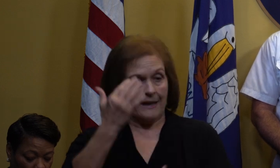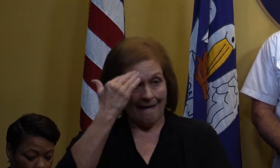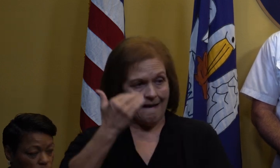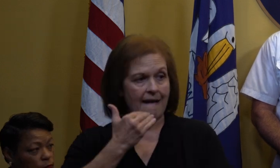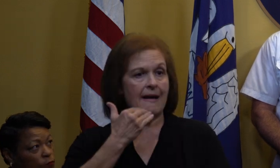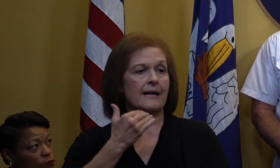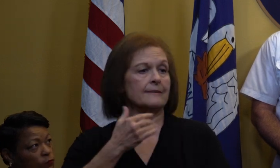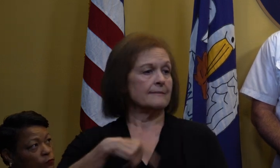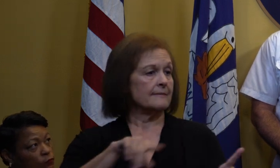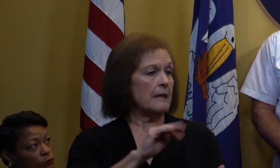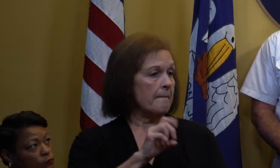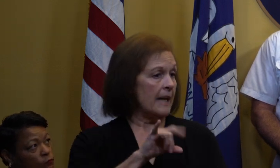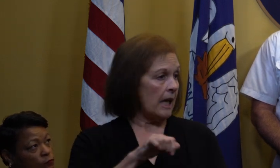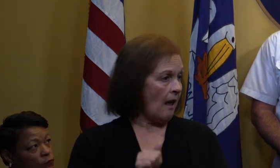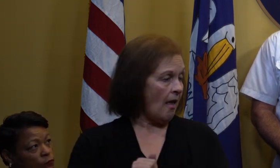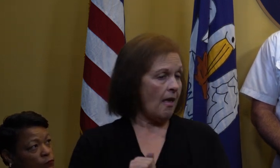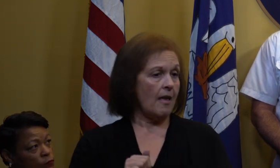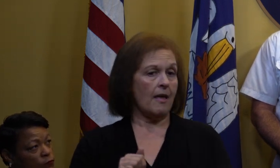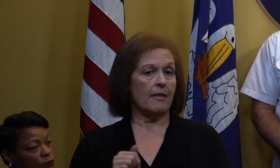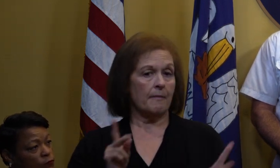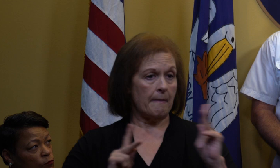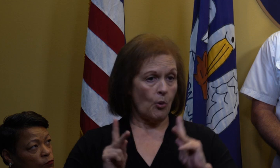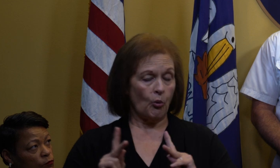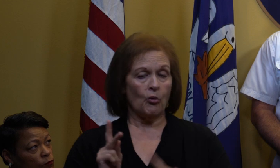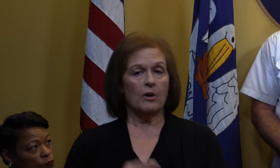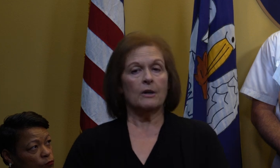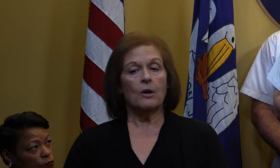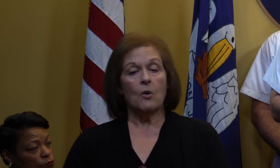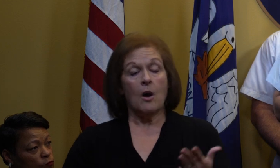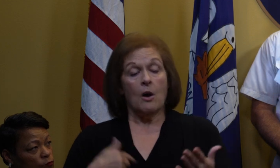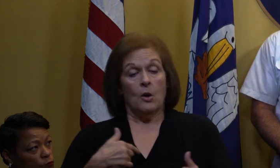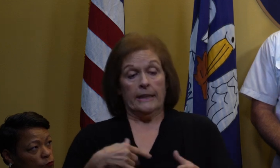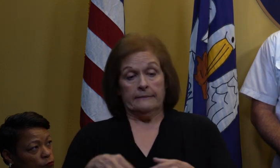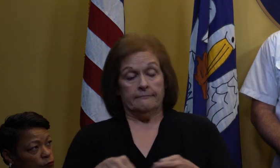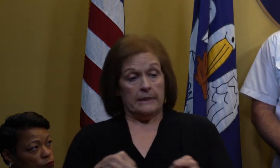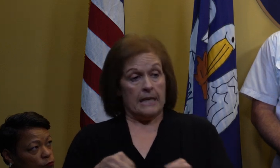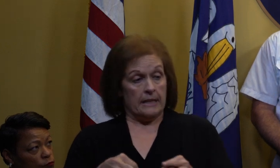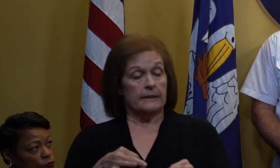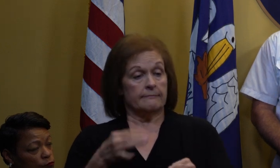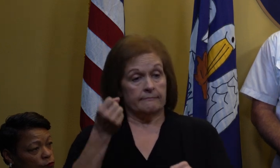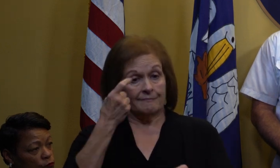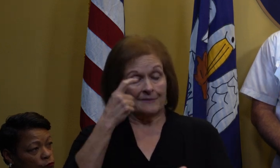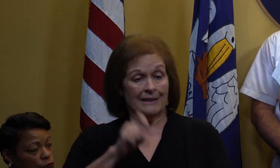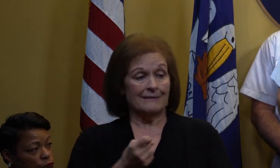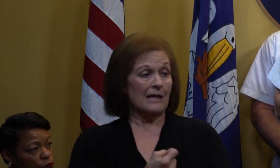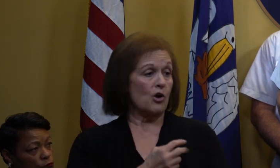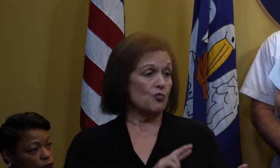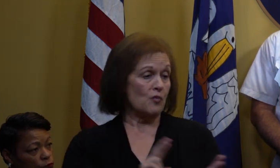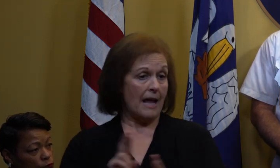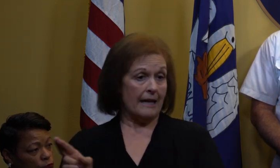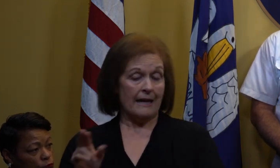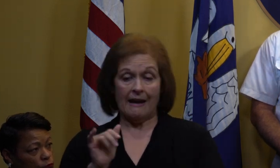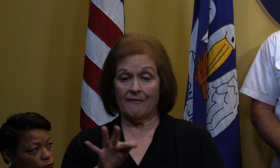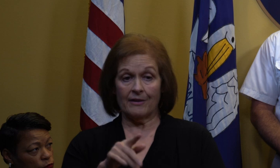our media and to our city at large. So what we're all talking about here is getting ready, right? Now is the time to get ready